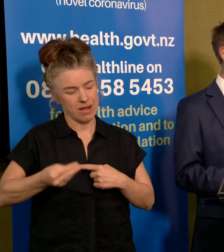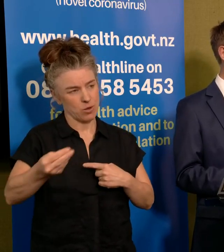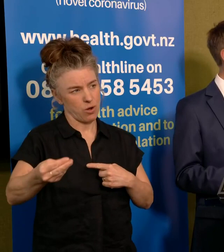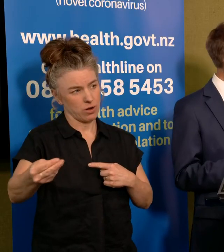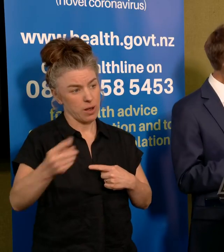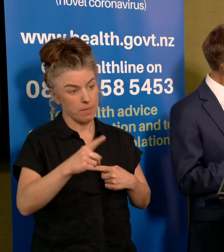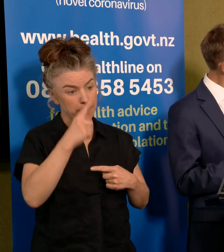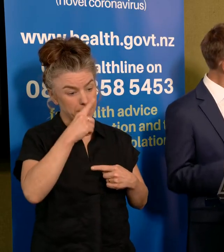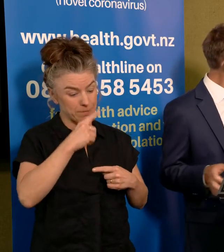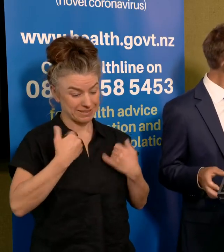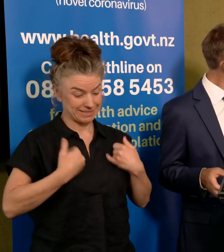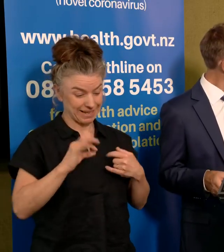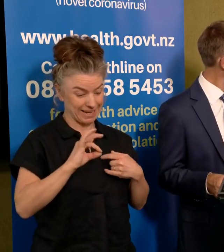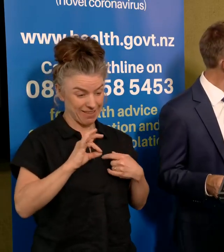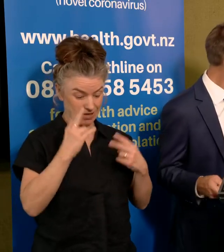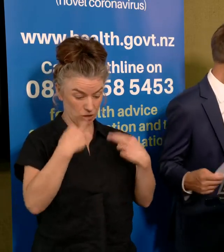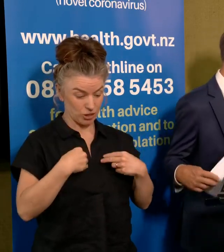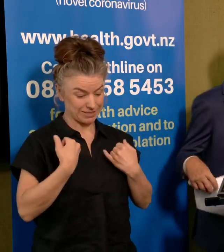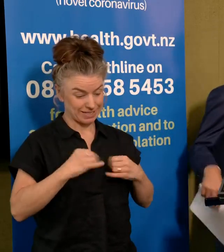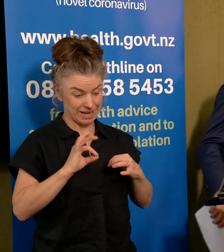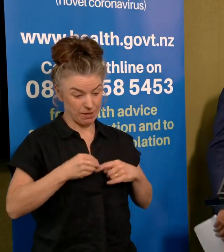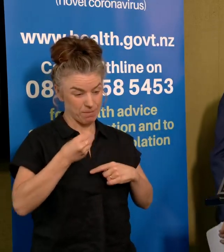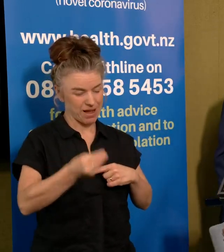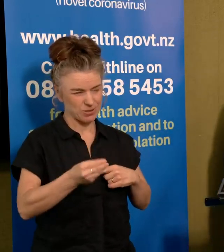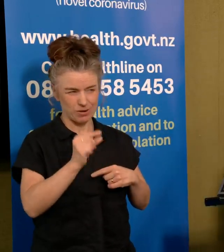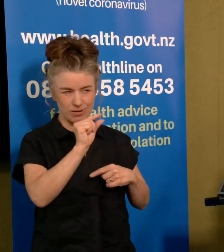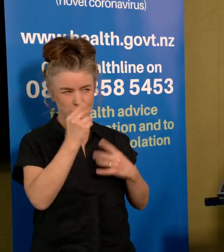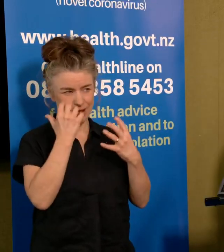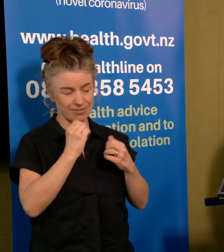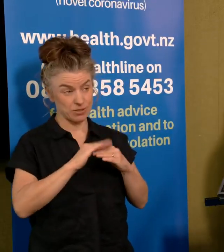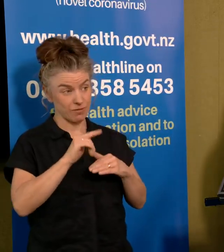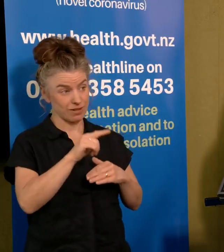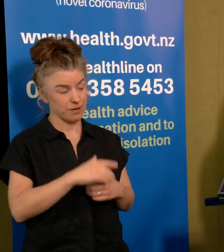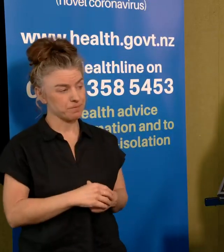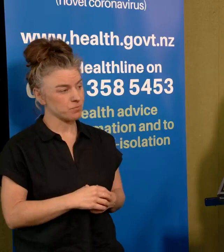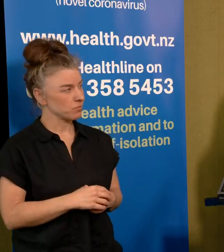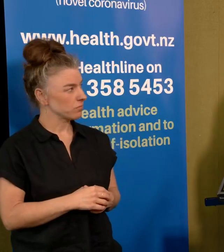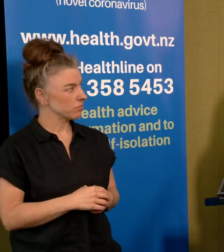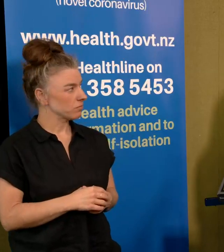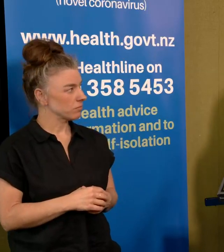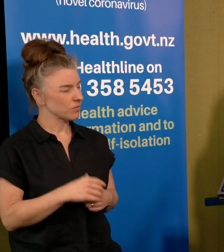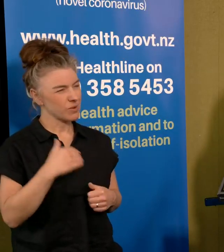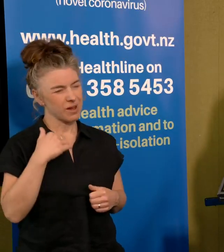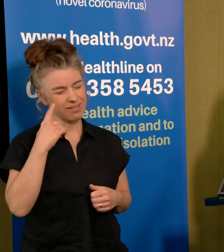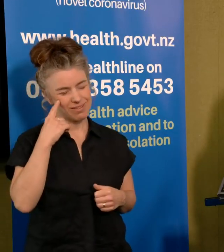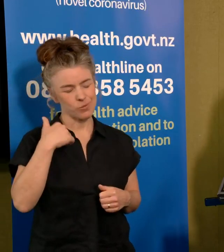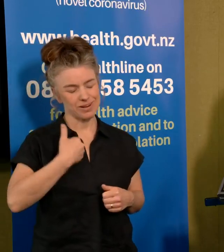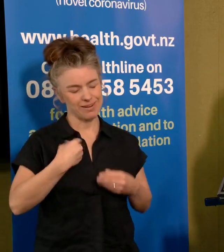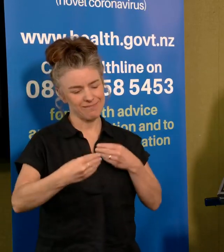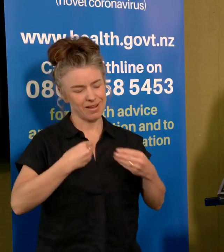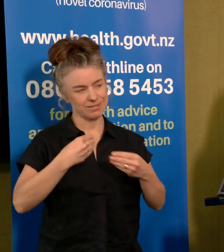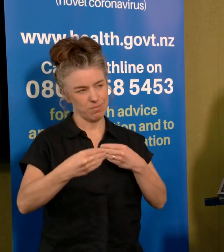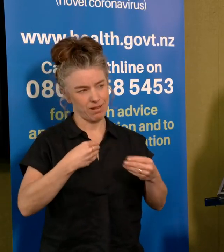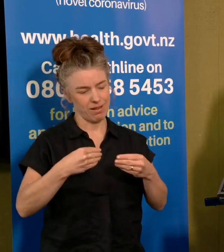about. Michelle, did you want to comment on that? I think just briefly to say that a flexible response is going to be what's required. We're going to have